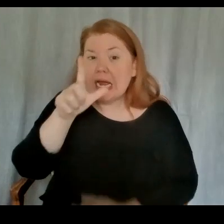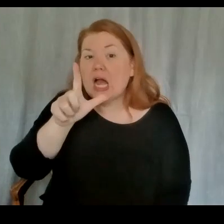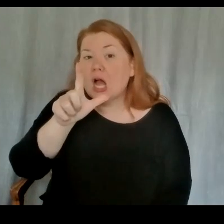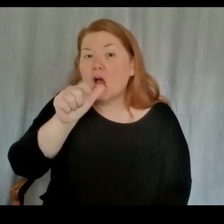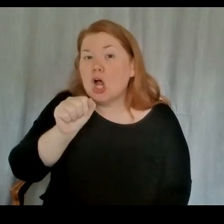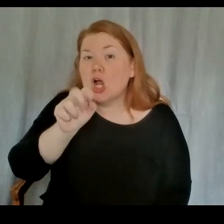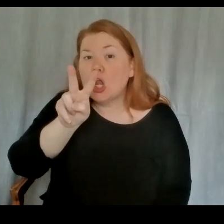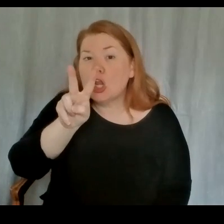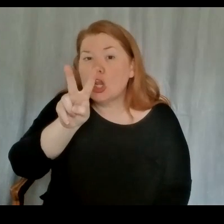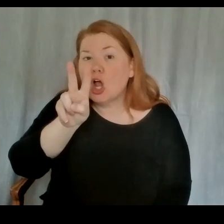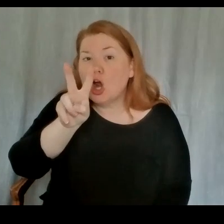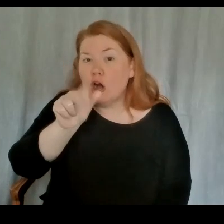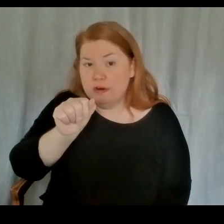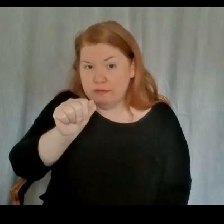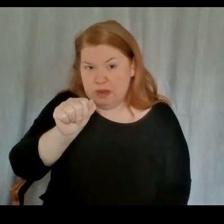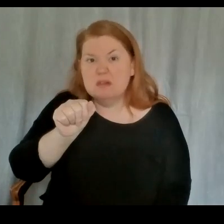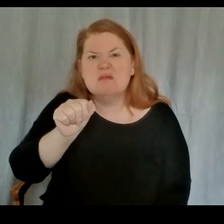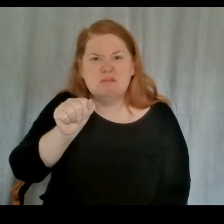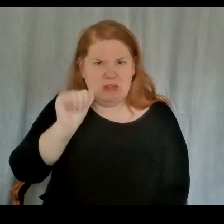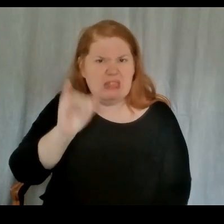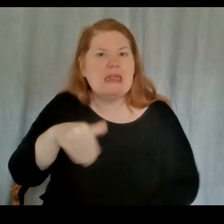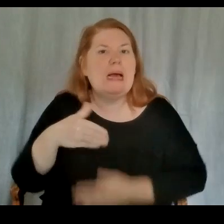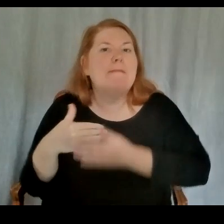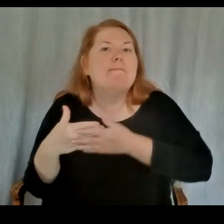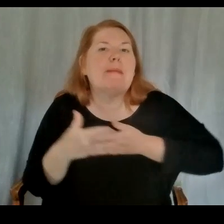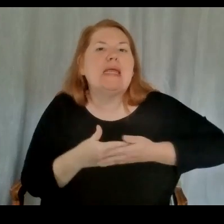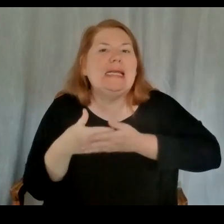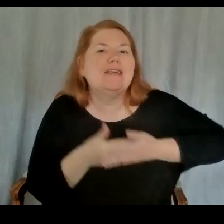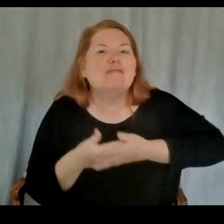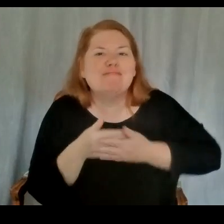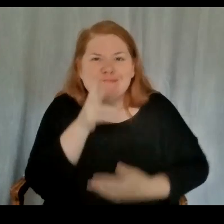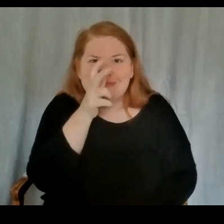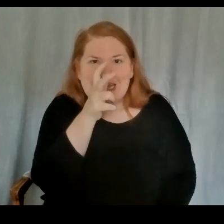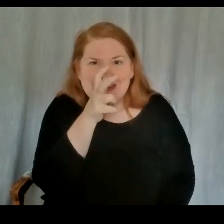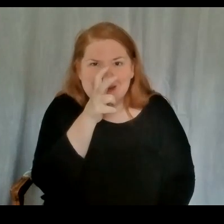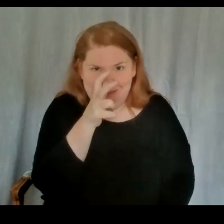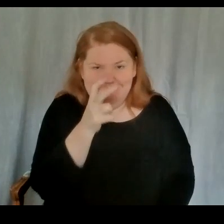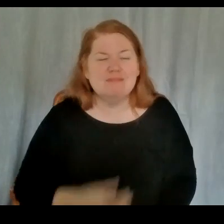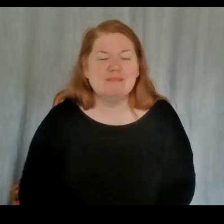called larvae when they're babies and they're hatched out of their eggs.